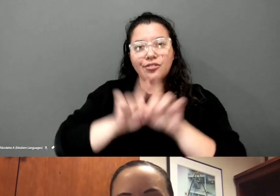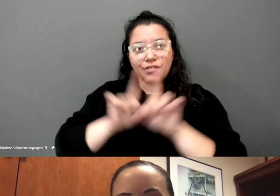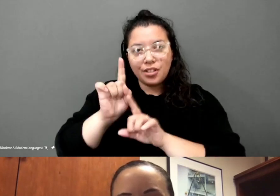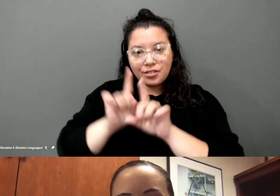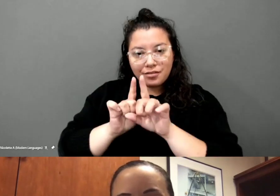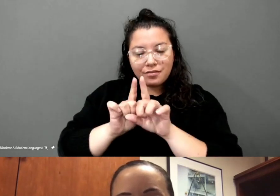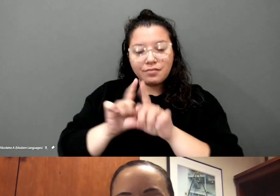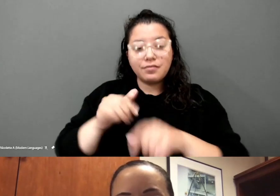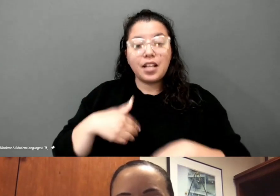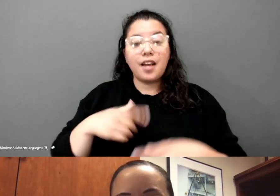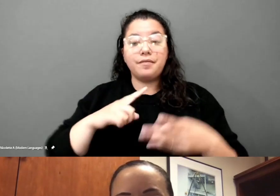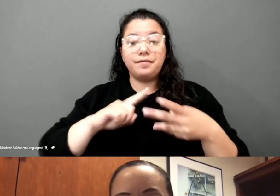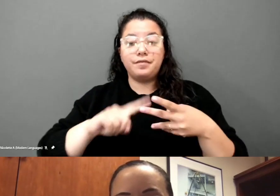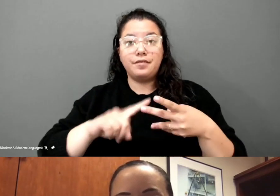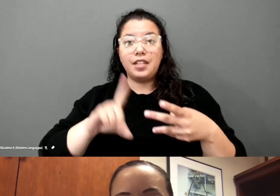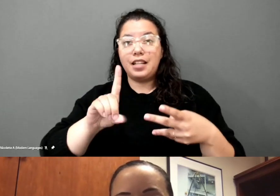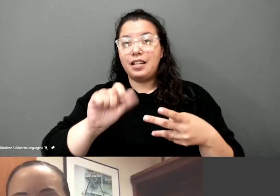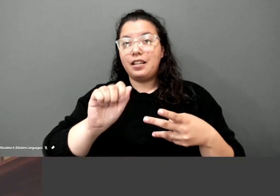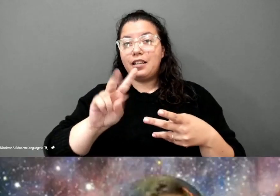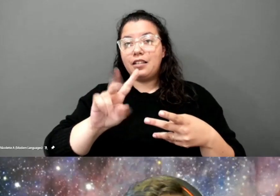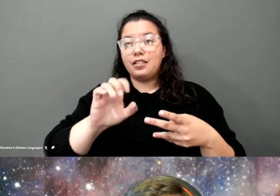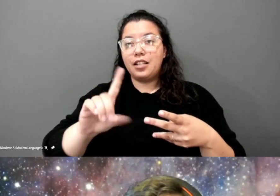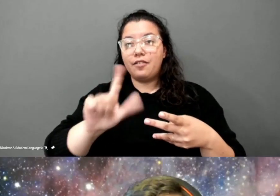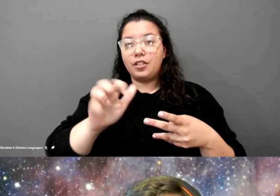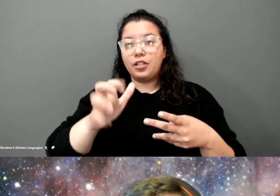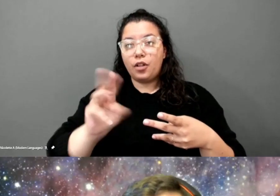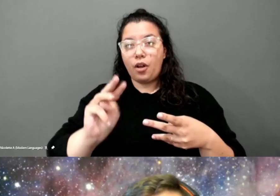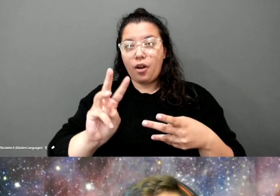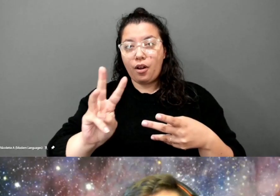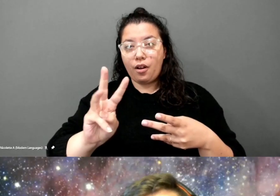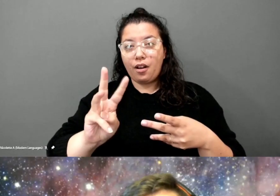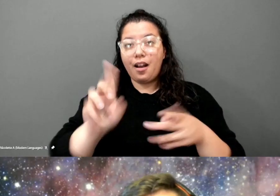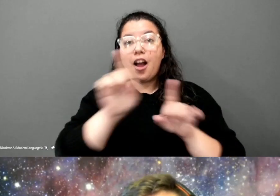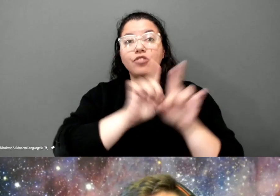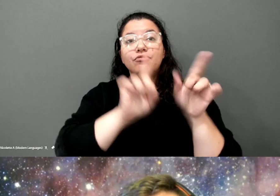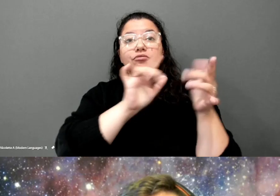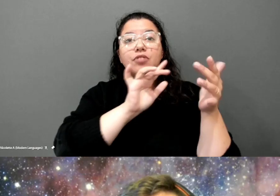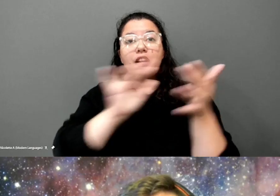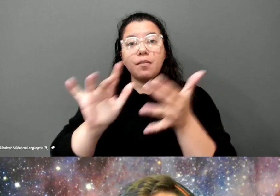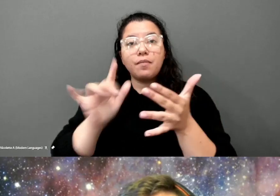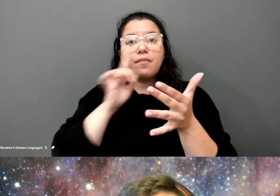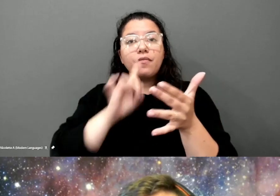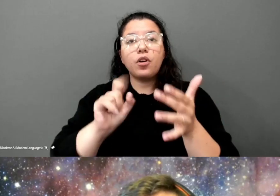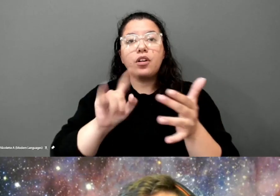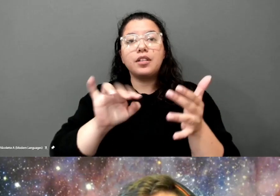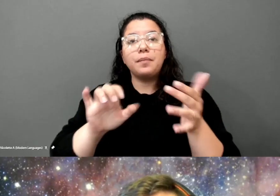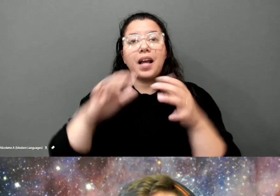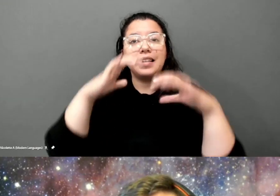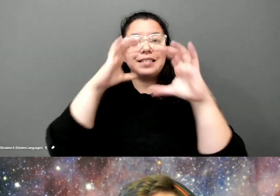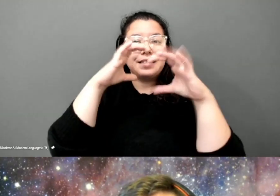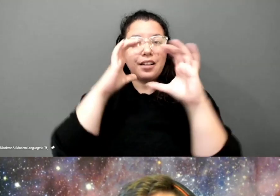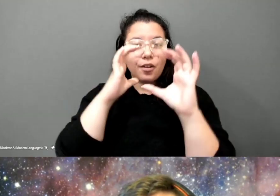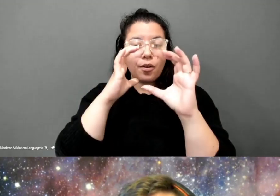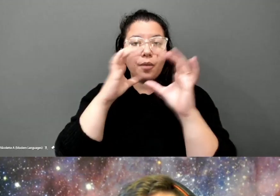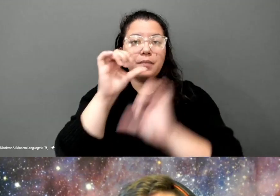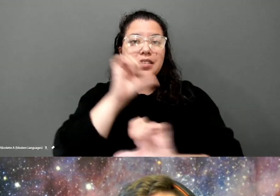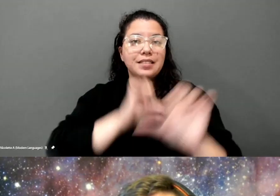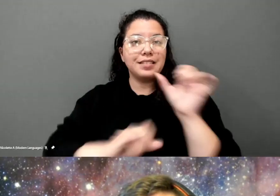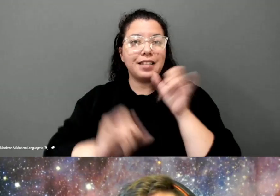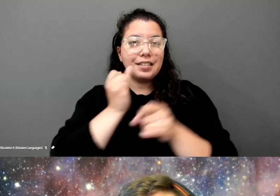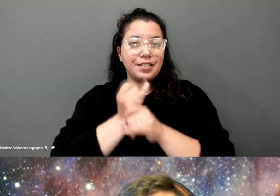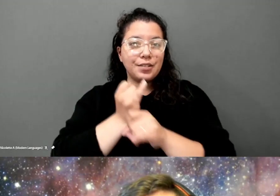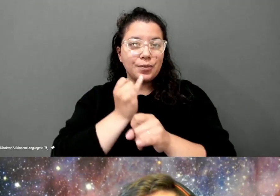Dr. David Law. He's an astronomer at the Space Telescope Science Institute, and